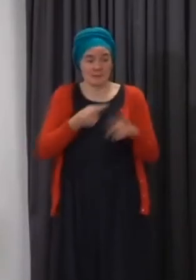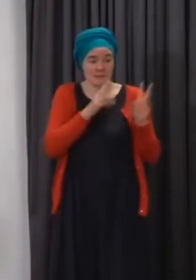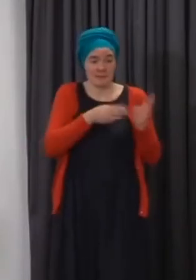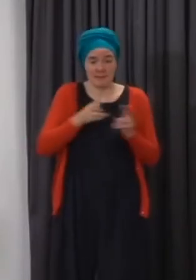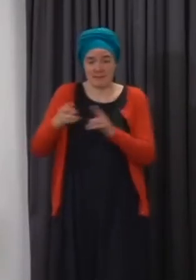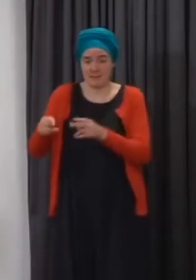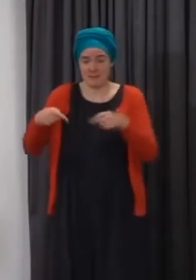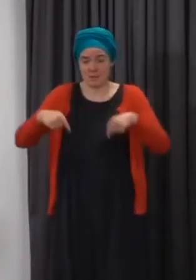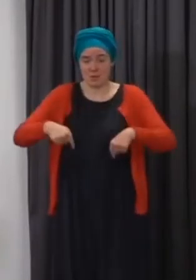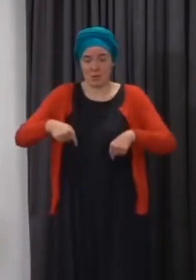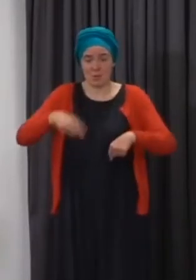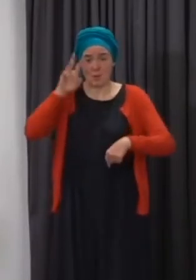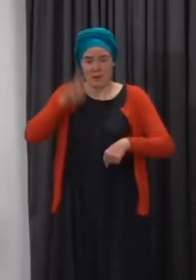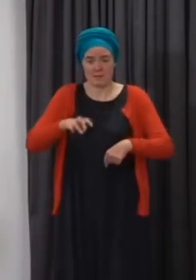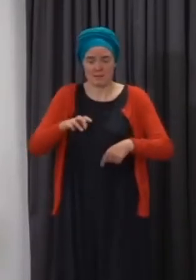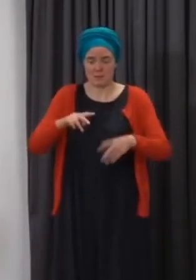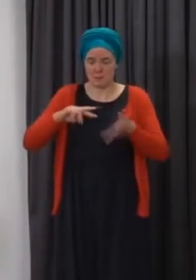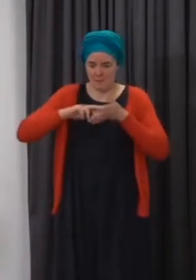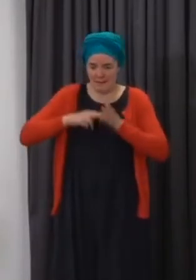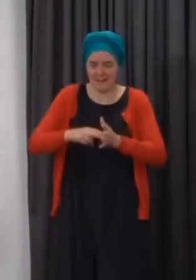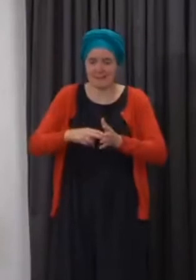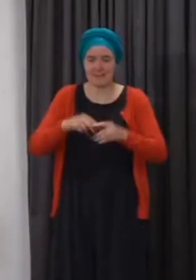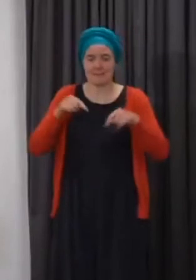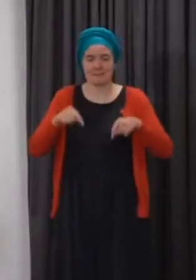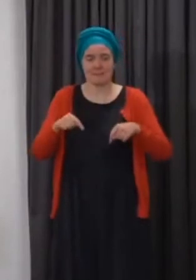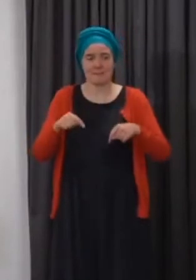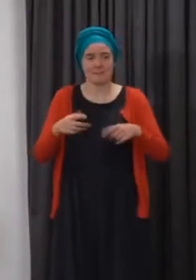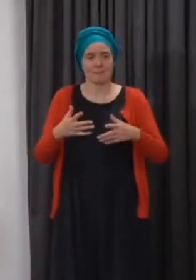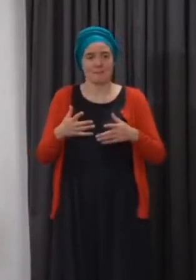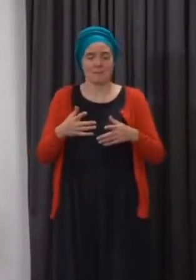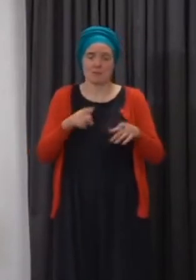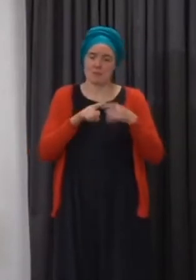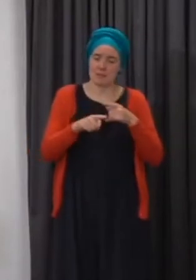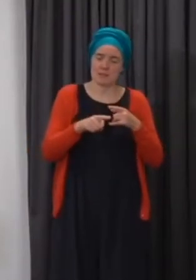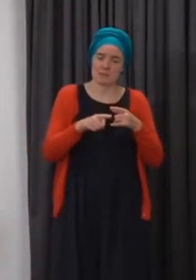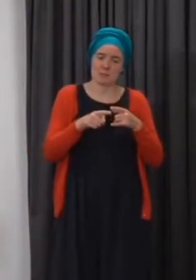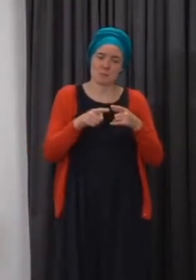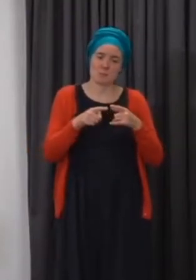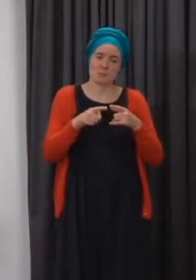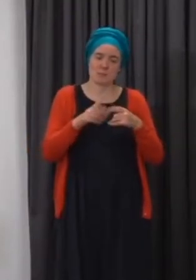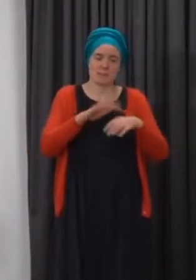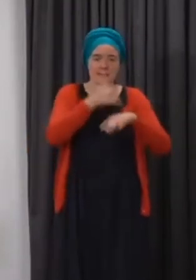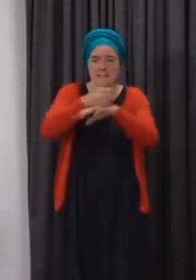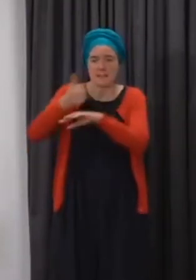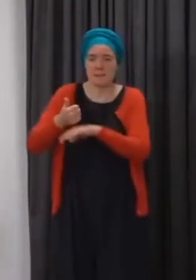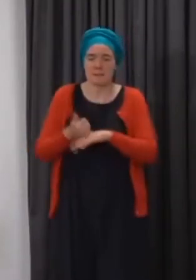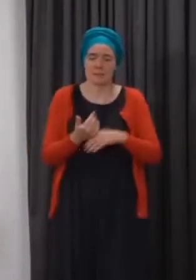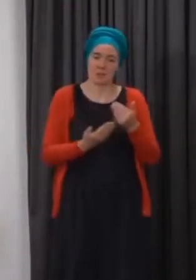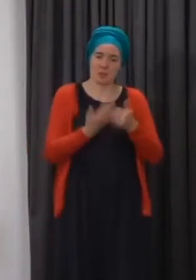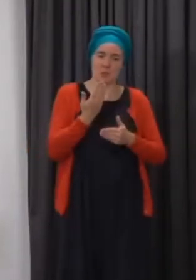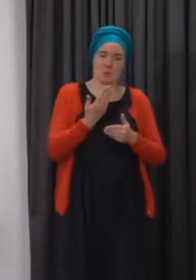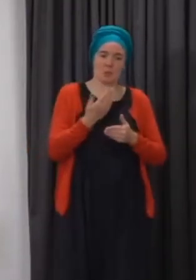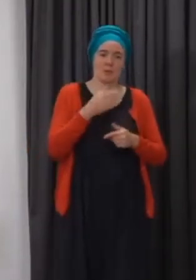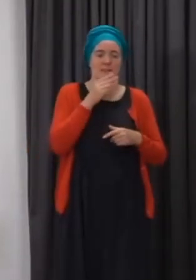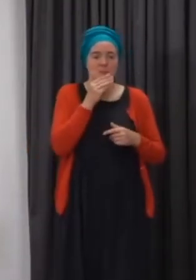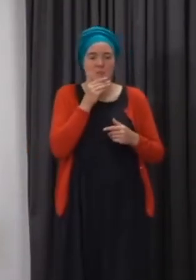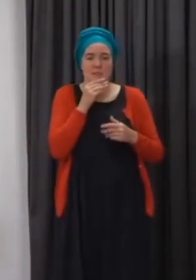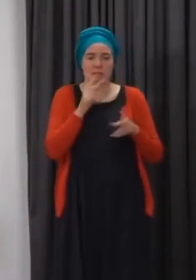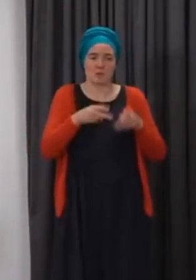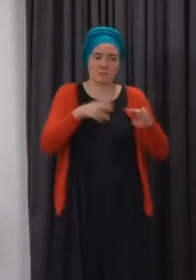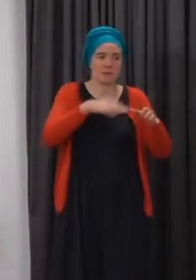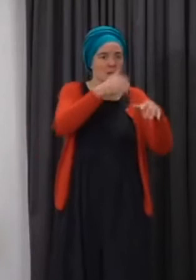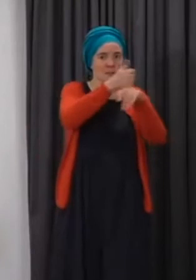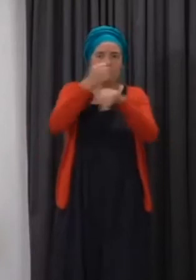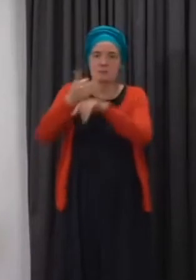that. Partly our response by creating capacity on the NHS side, including field hospitals, was part of that solution, but we needed to recognise that we had to